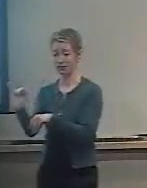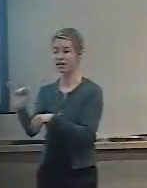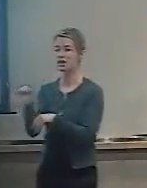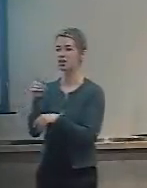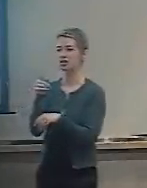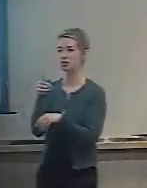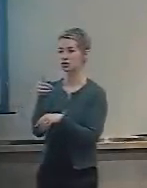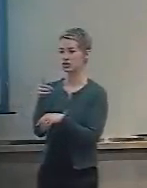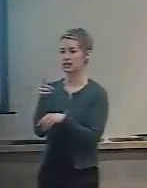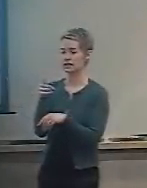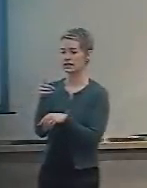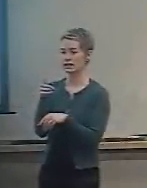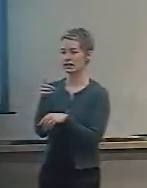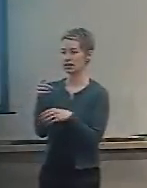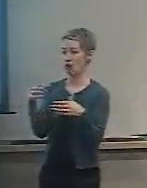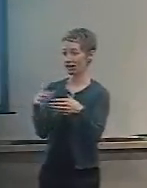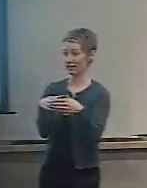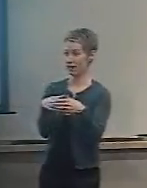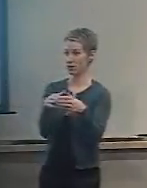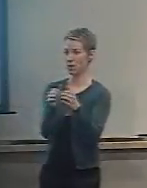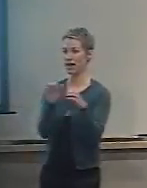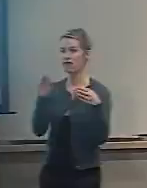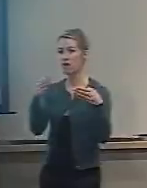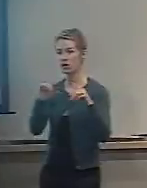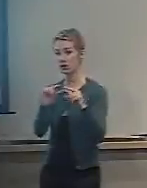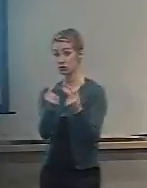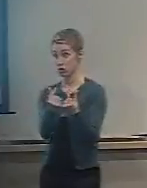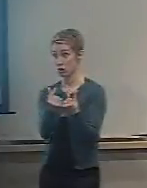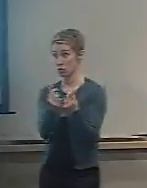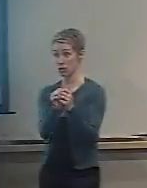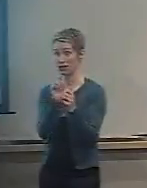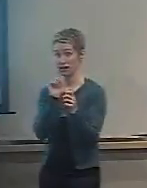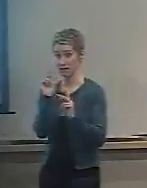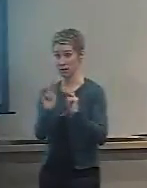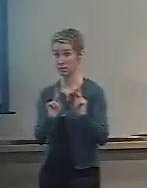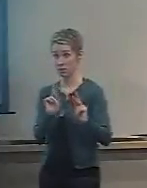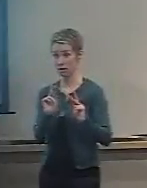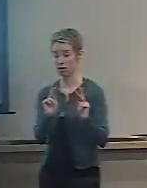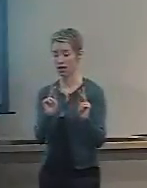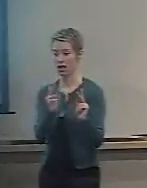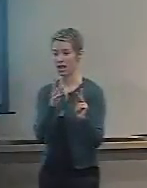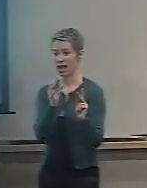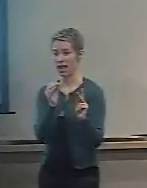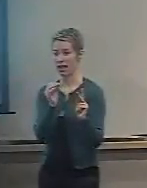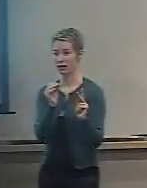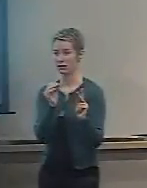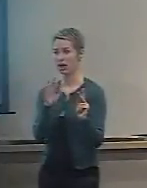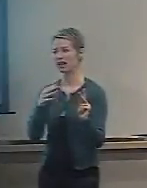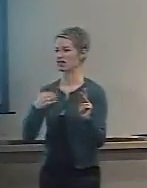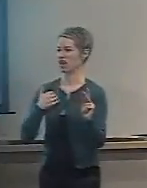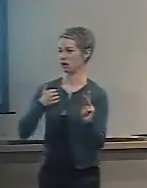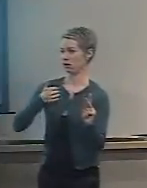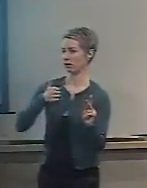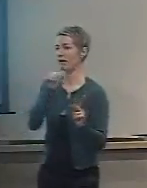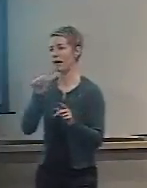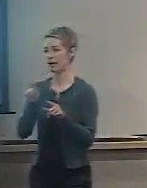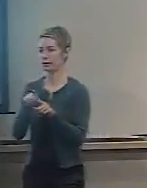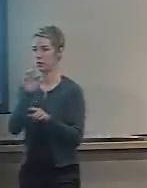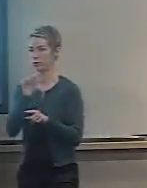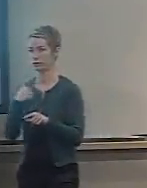together, which is a great idea, a focus group of deaf people in sort of youngerish, not as old as